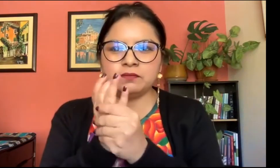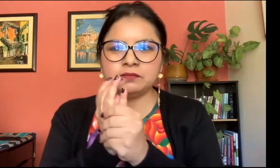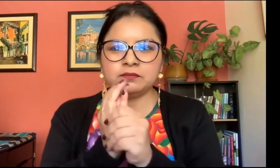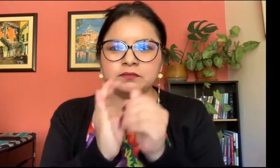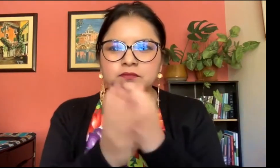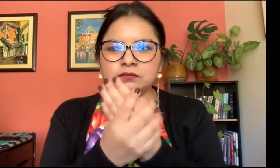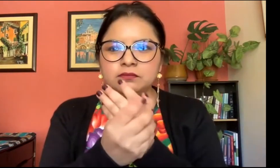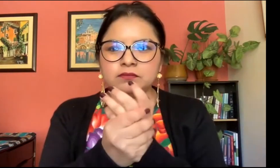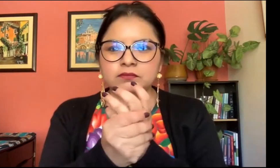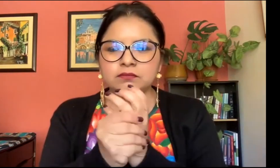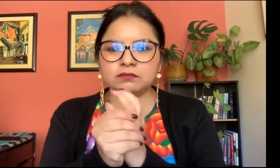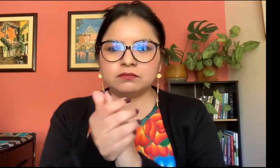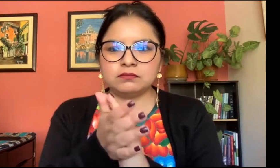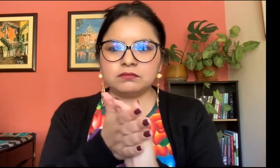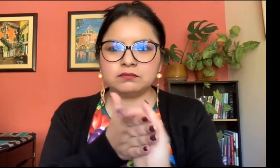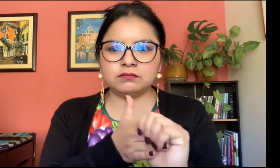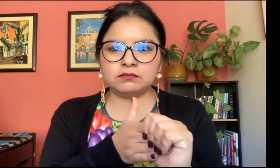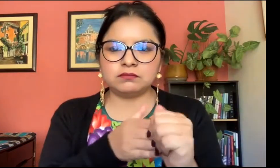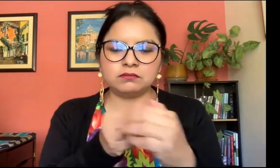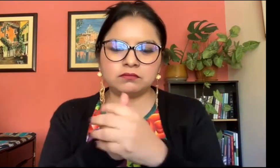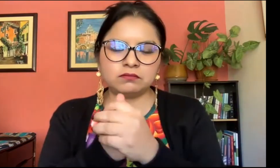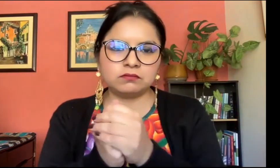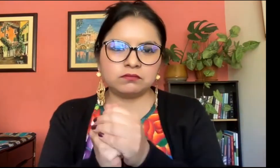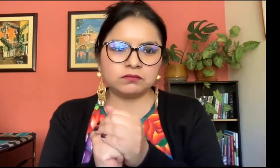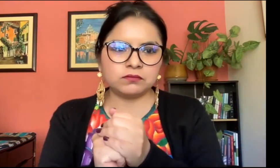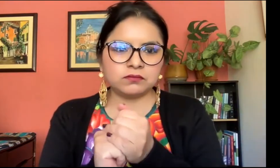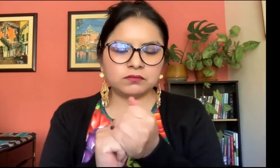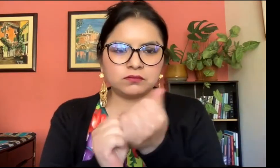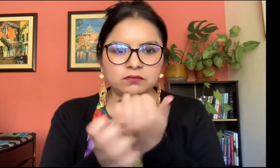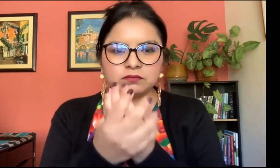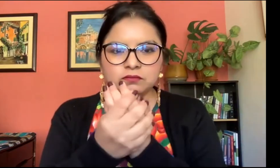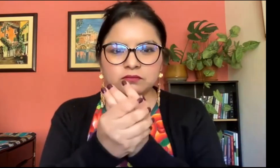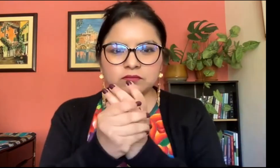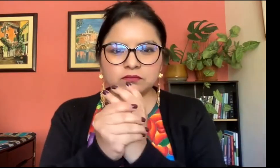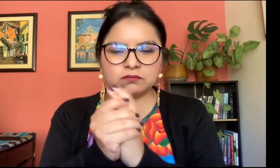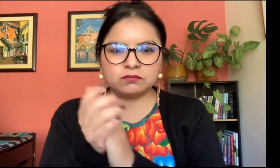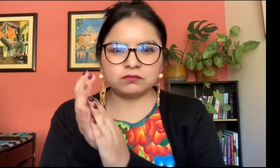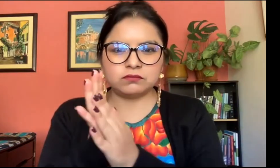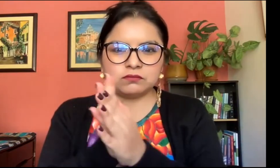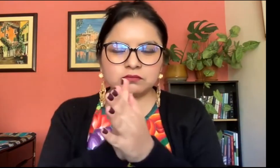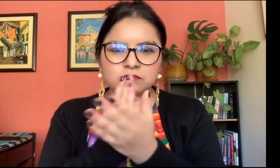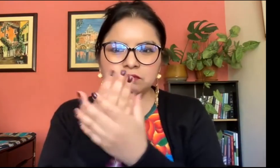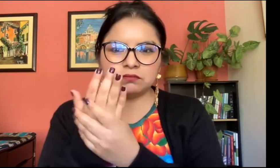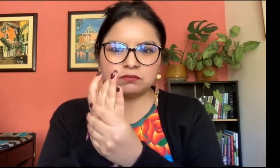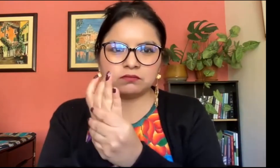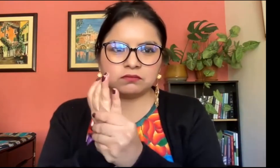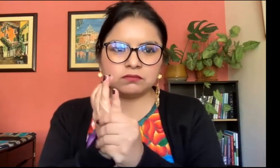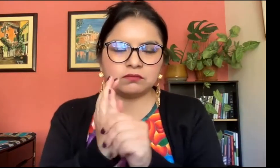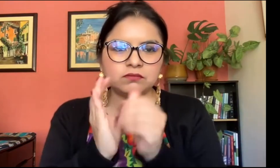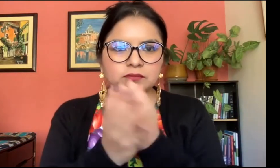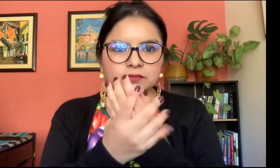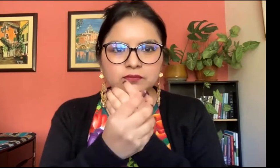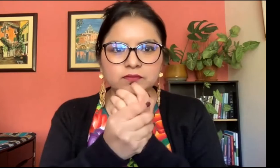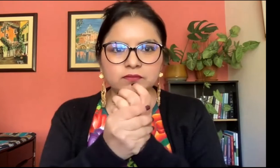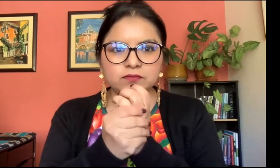enhance, amplify the knowledge that has been transferred to them from previous generations. From the global hub, we